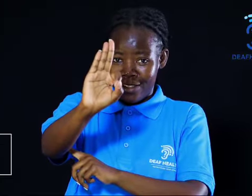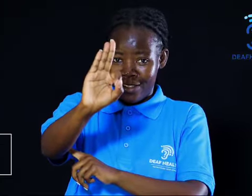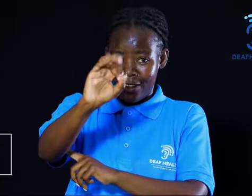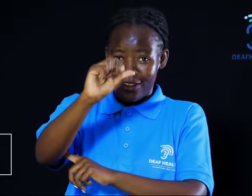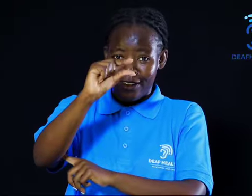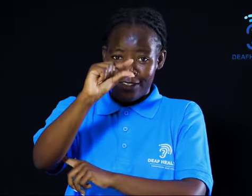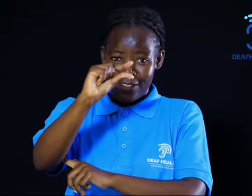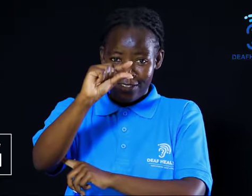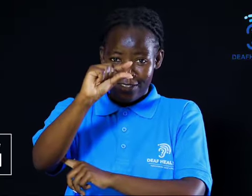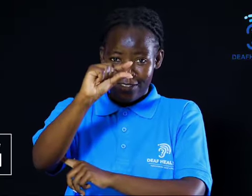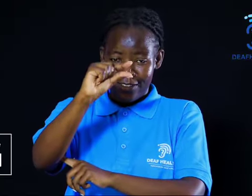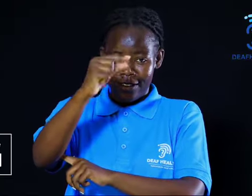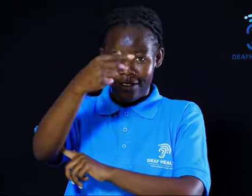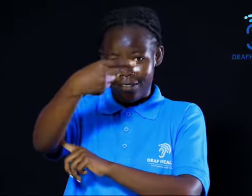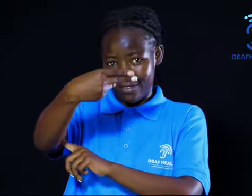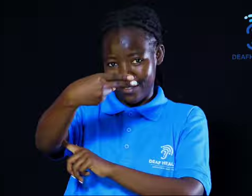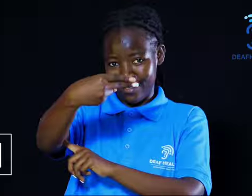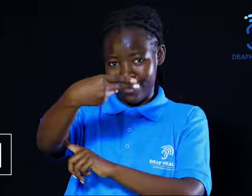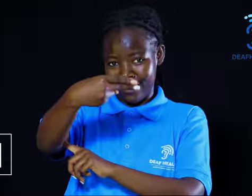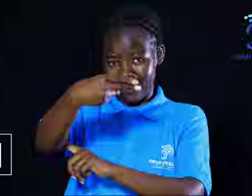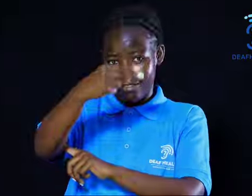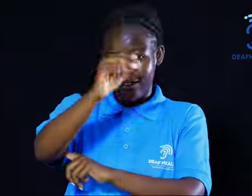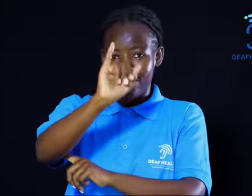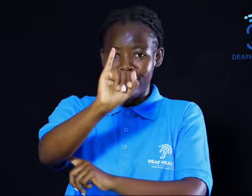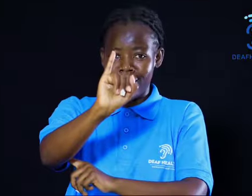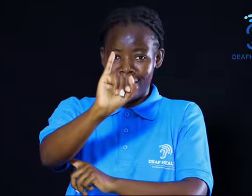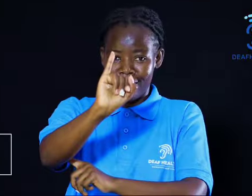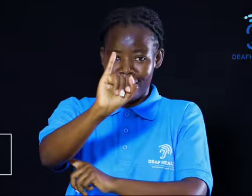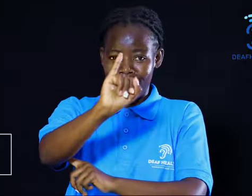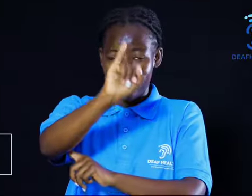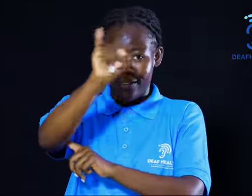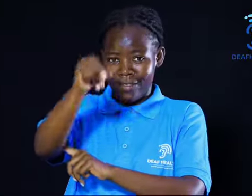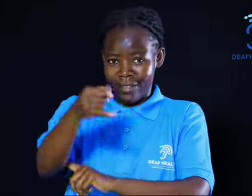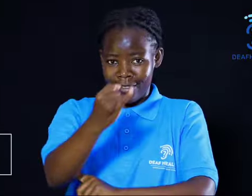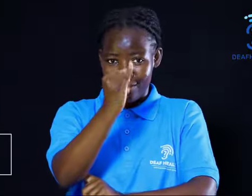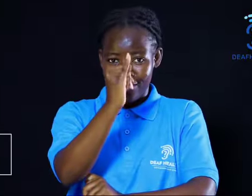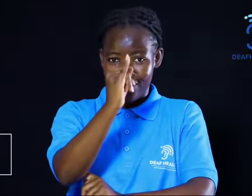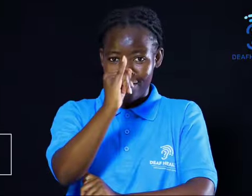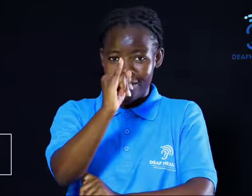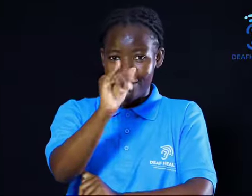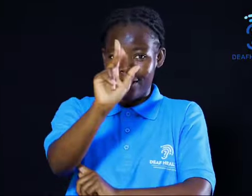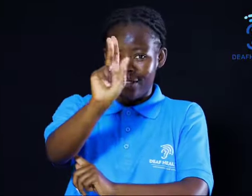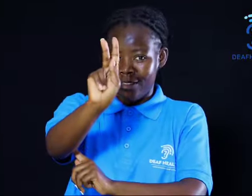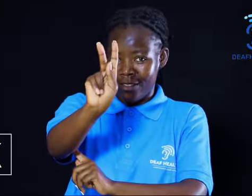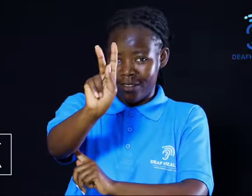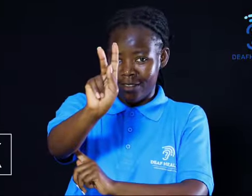F, G, H, I, J,